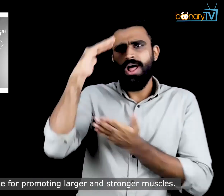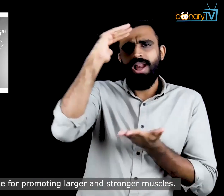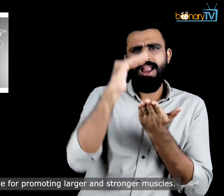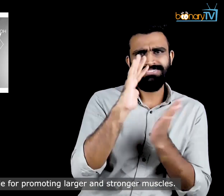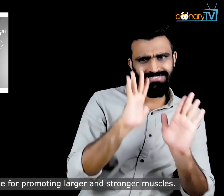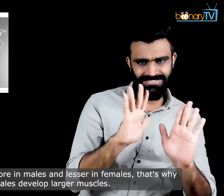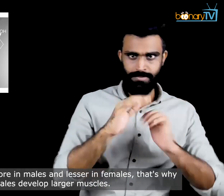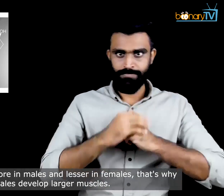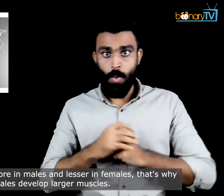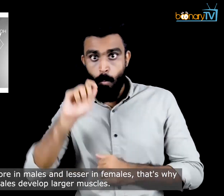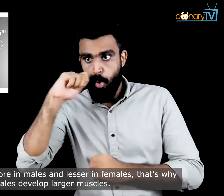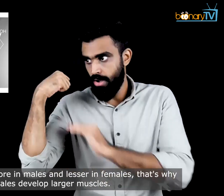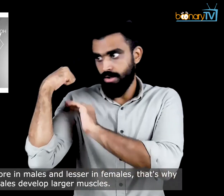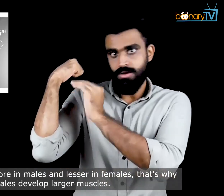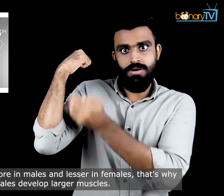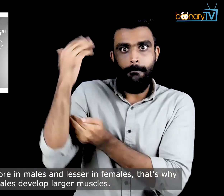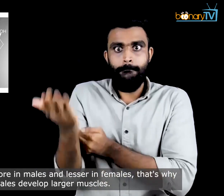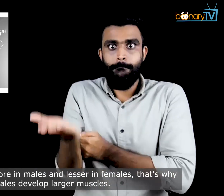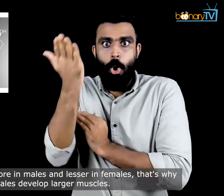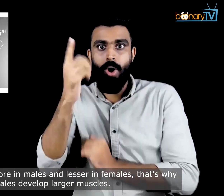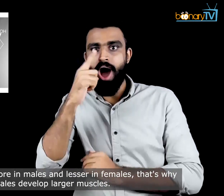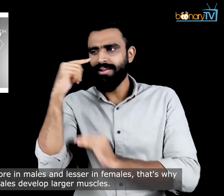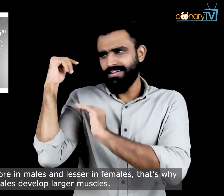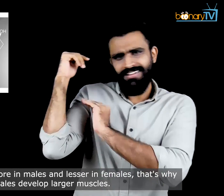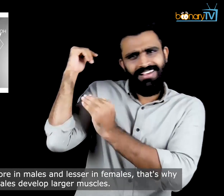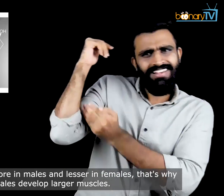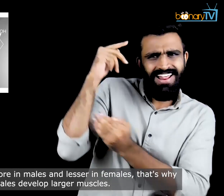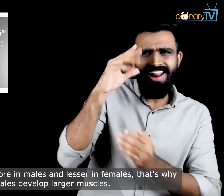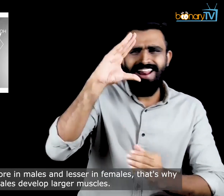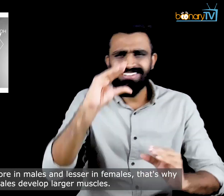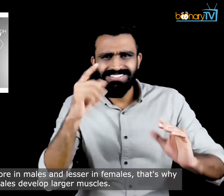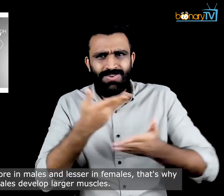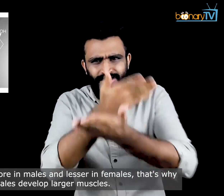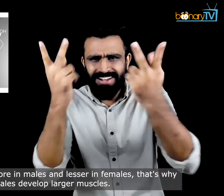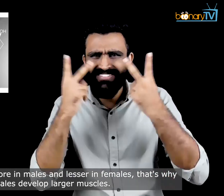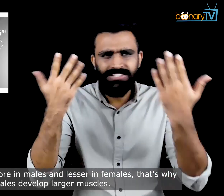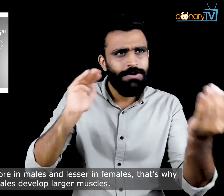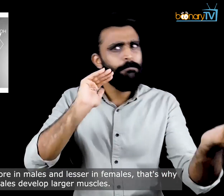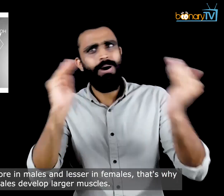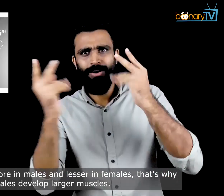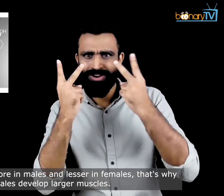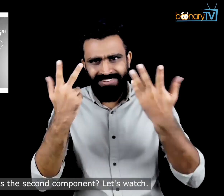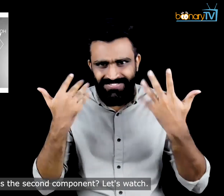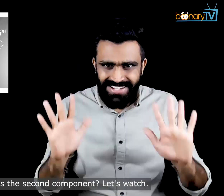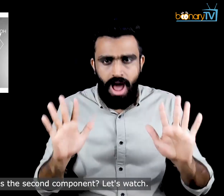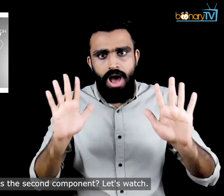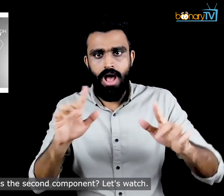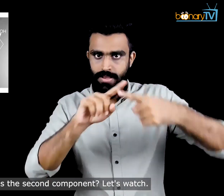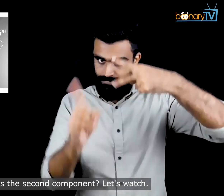muscles this hormone is more in males and lesser in females that's why males develop larger muscles now what's the second